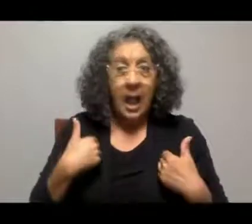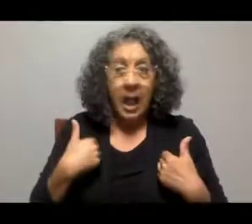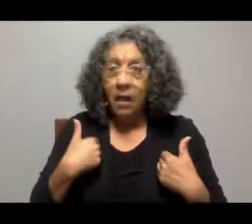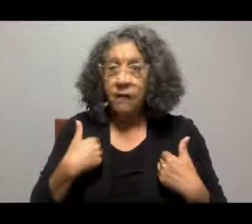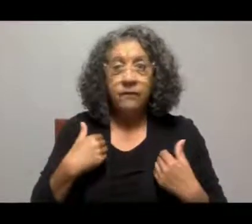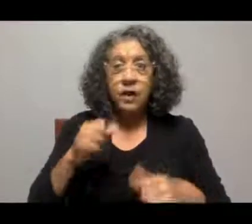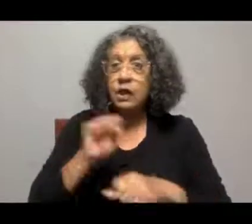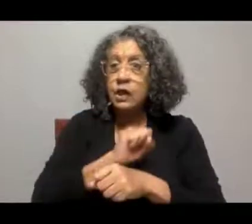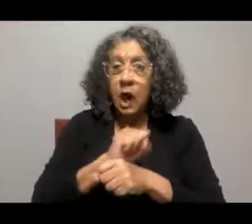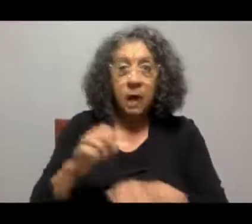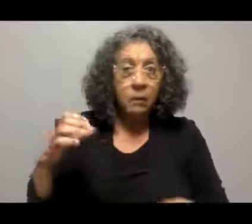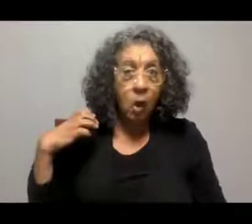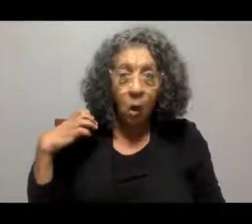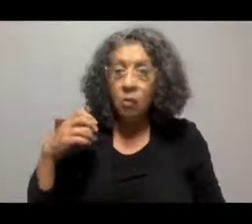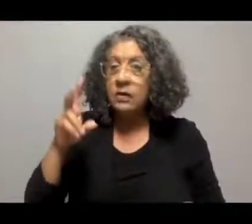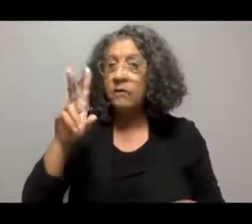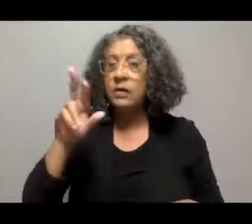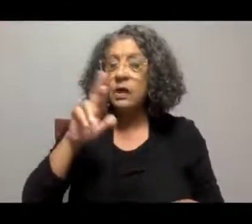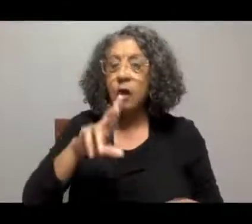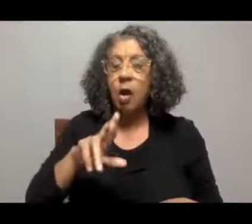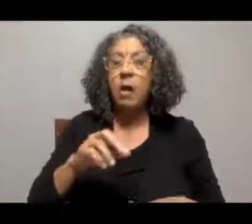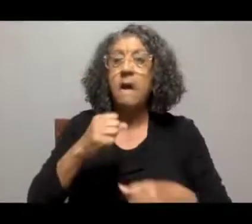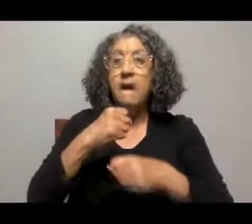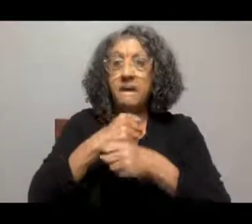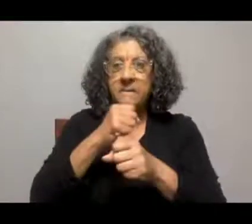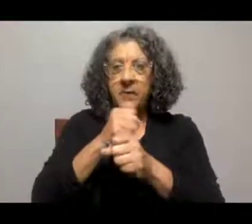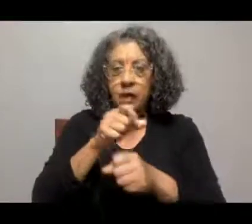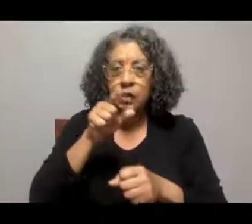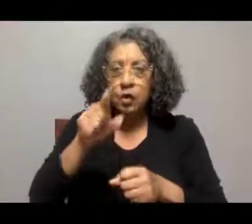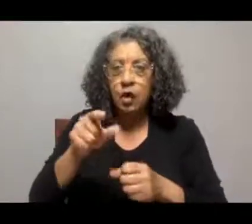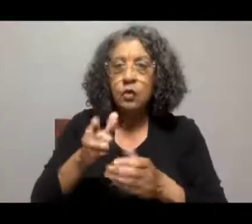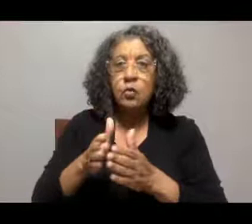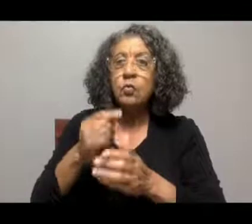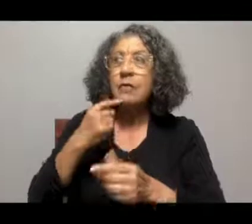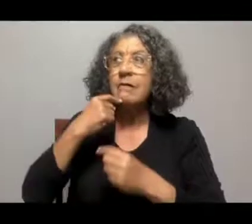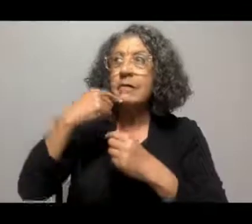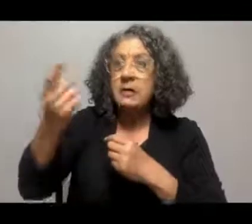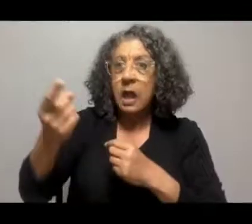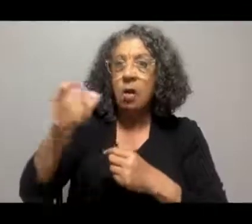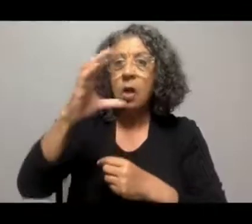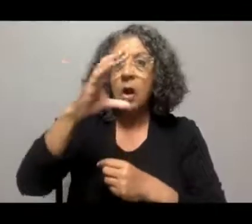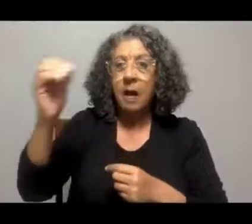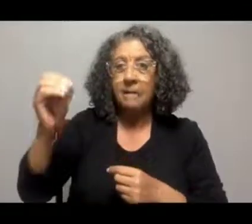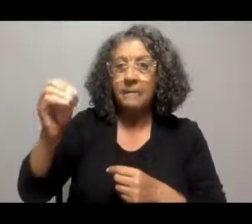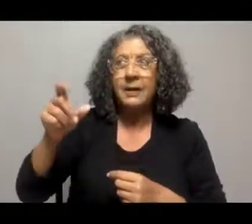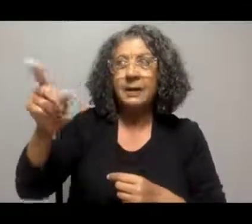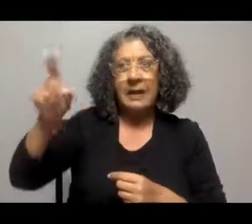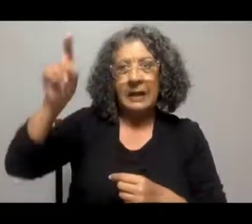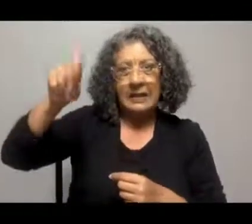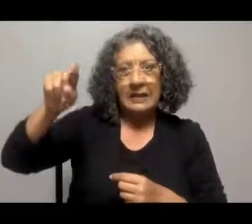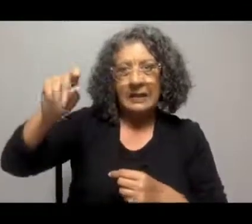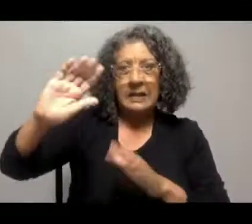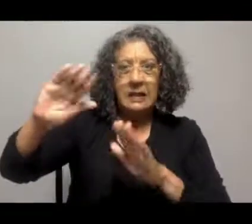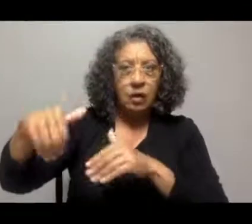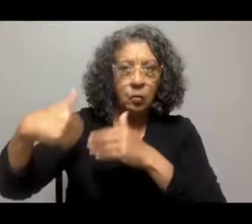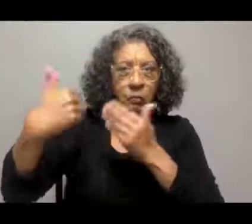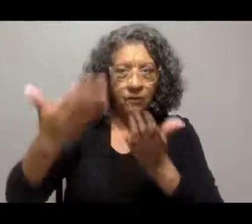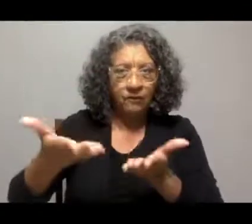you don't have a job coach or VR services, make sure you tell the company you